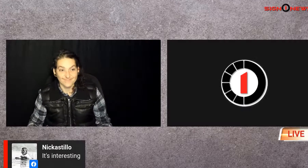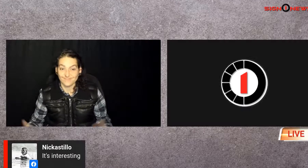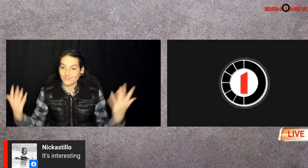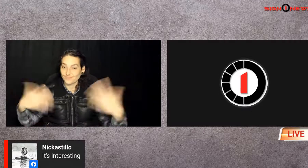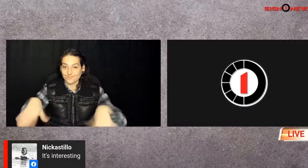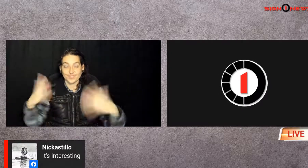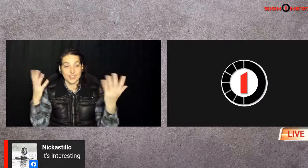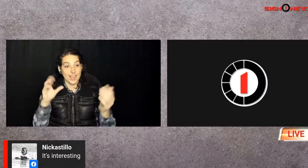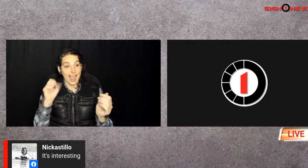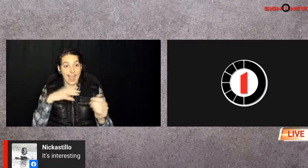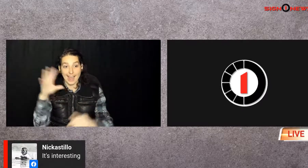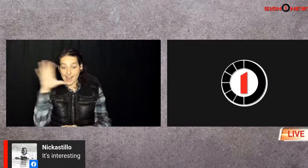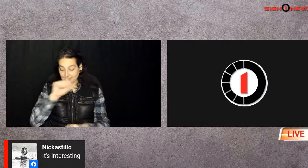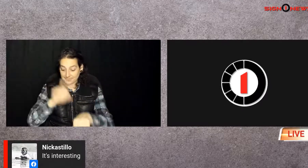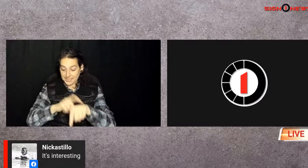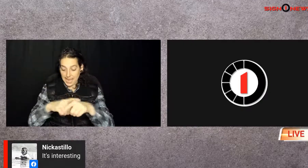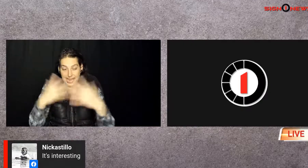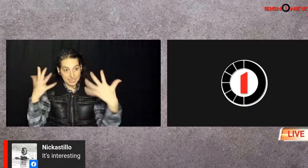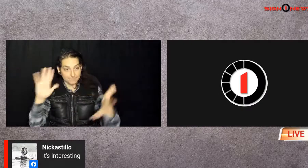Okay.